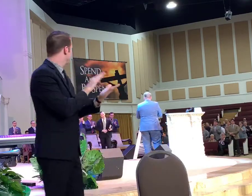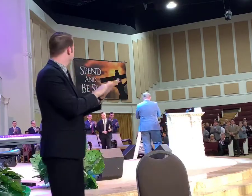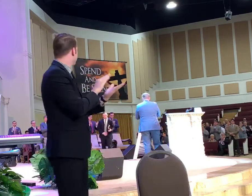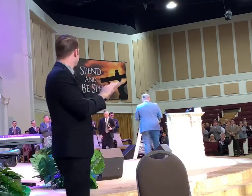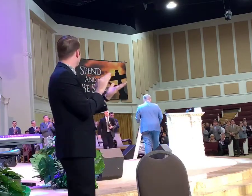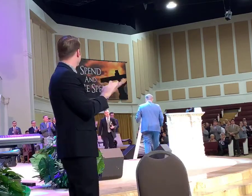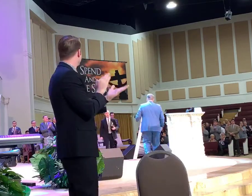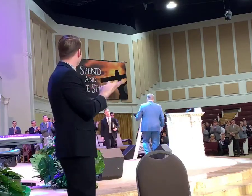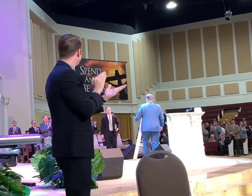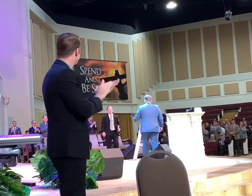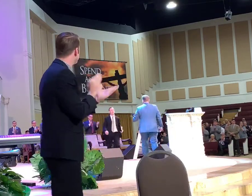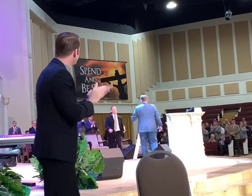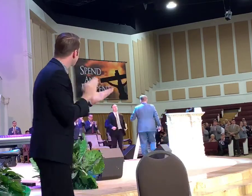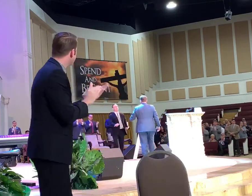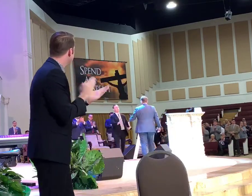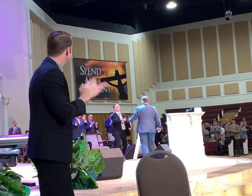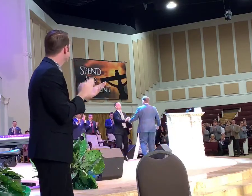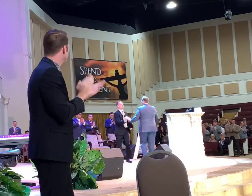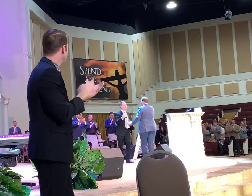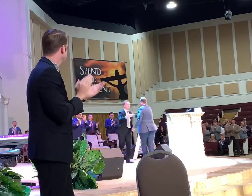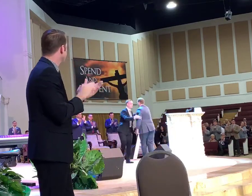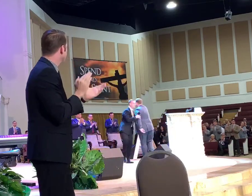God bless you.